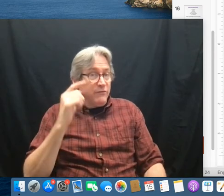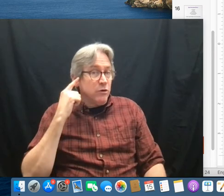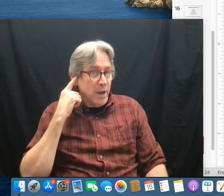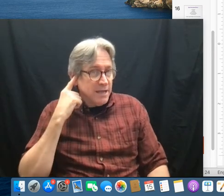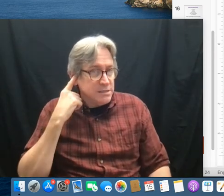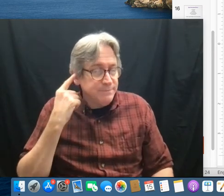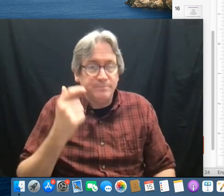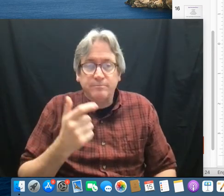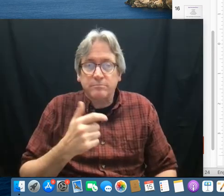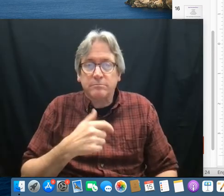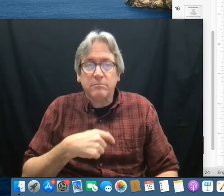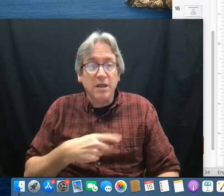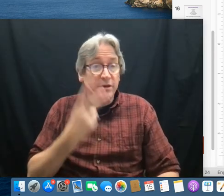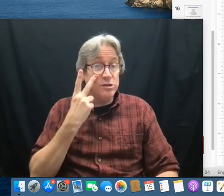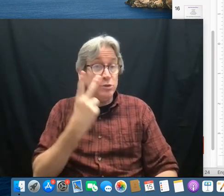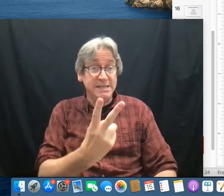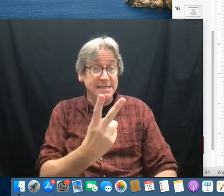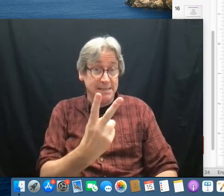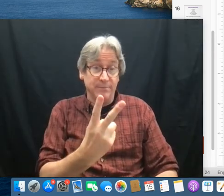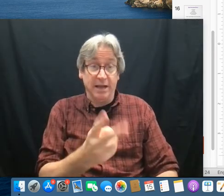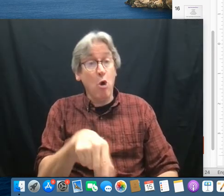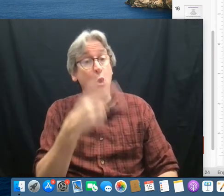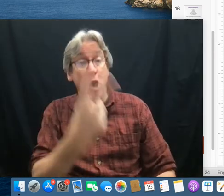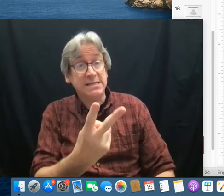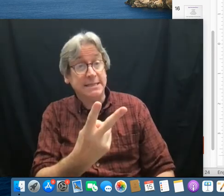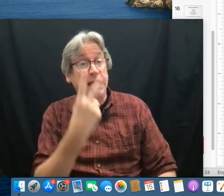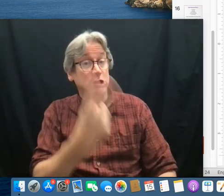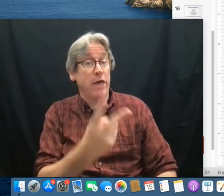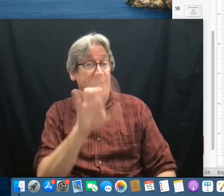Film, either one of these, film or video.